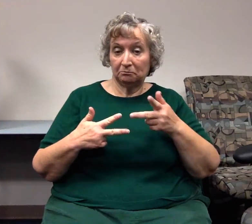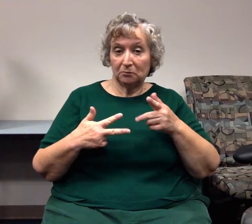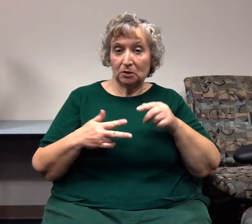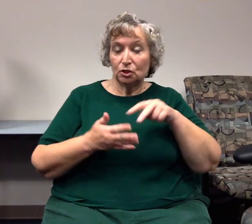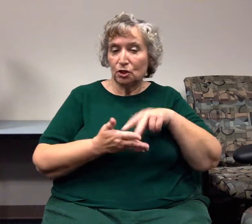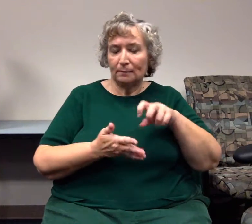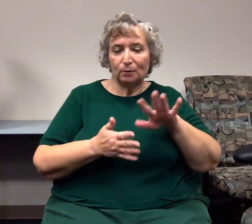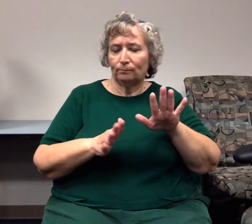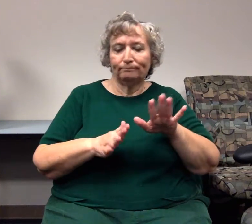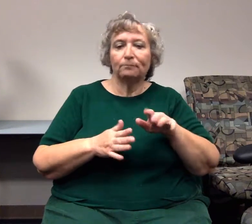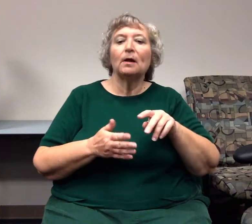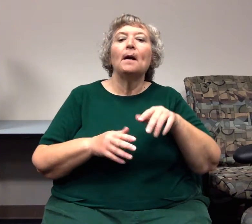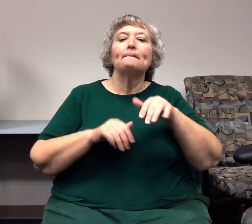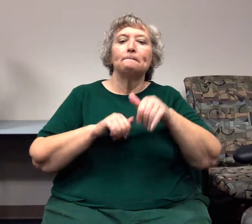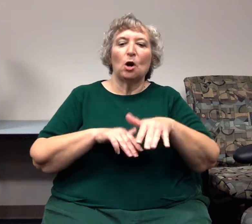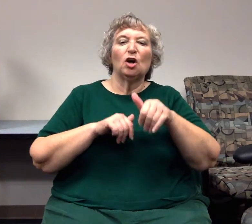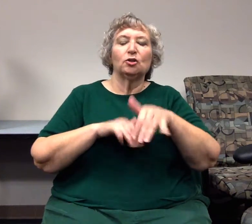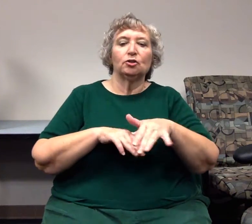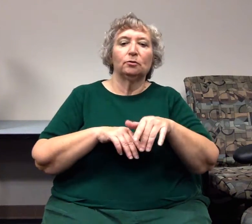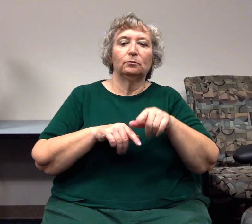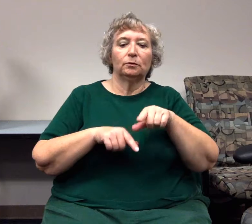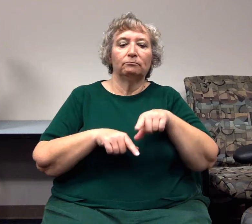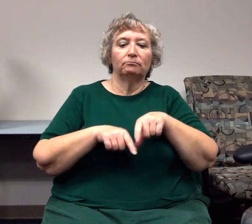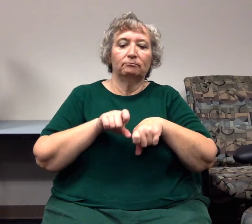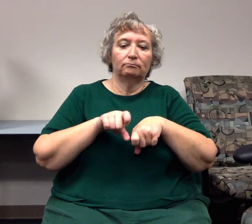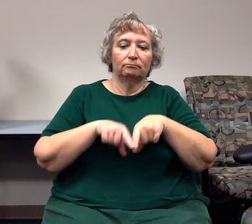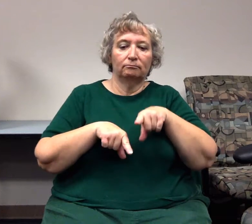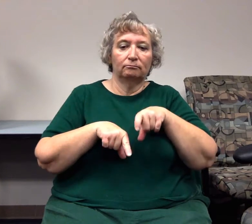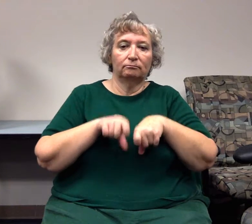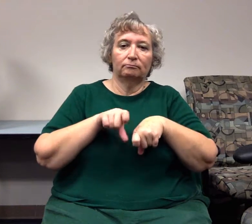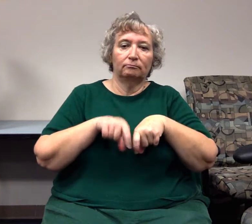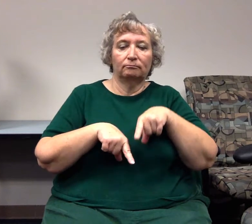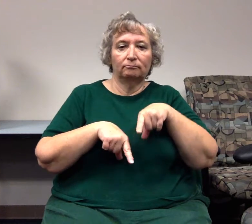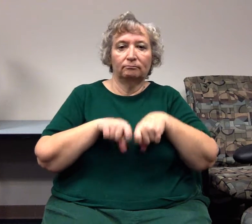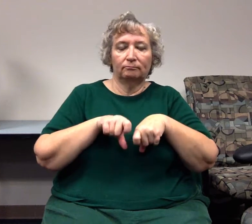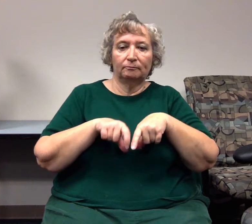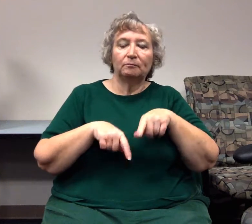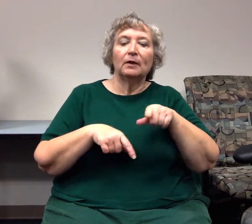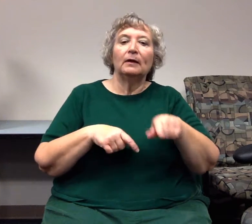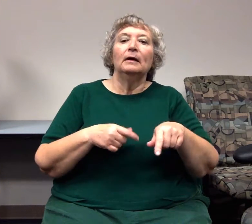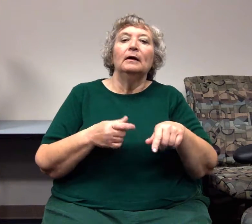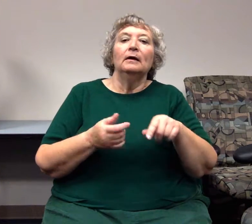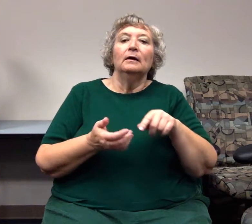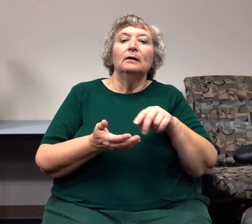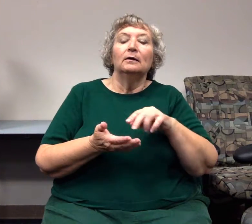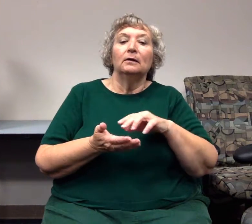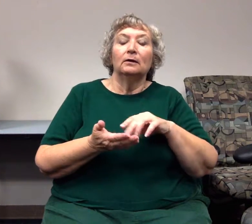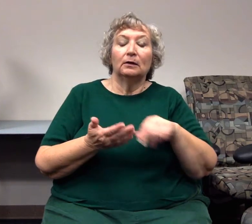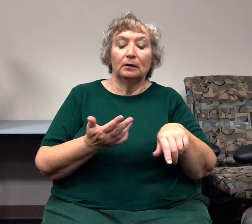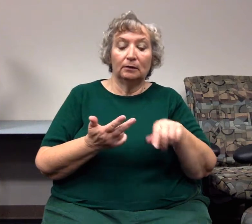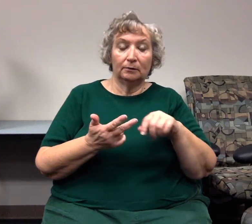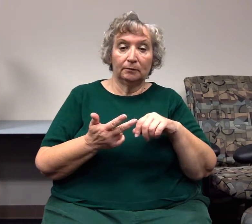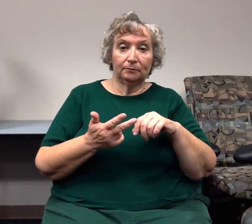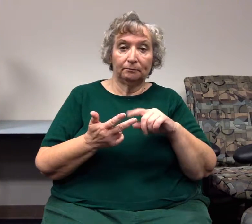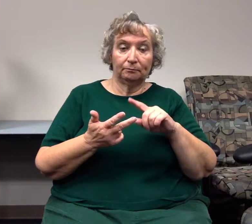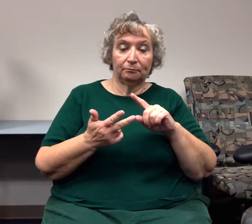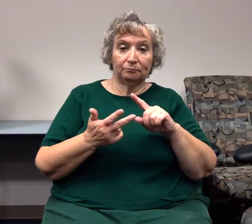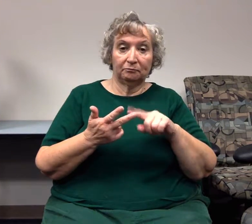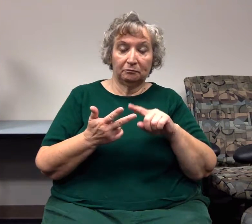We'll march with our knees high. Then the third activity would be running in place, and we'll do that for 1 minute.